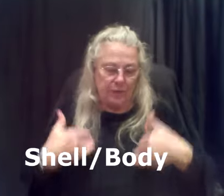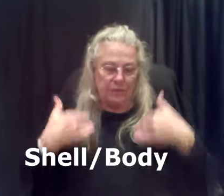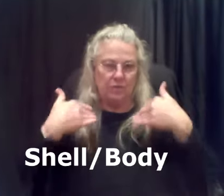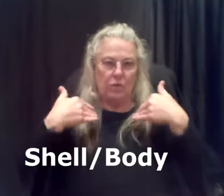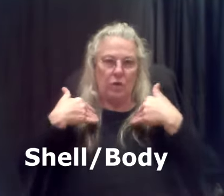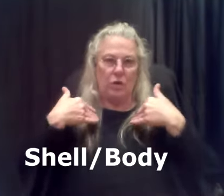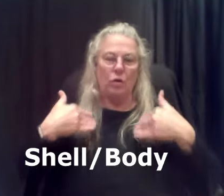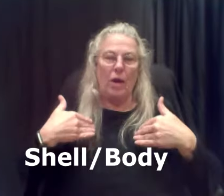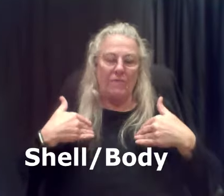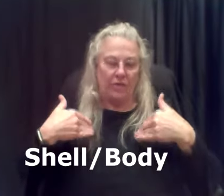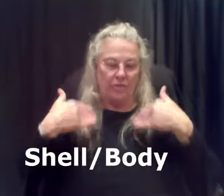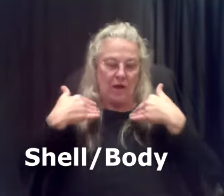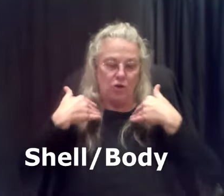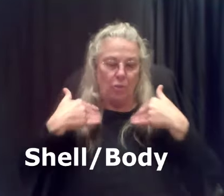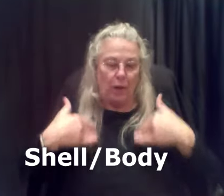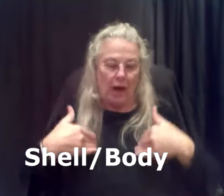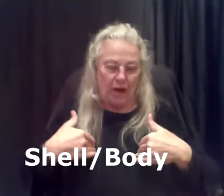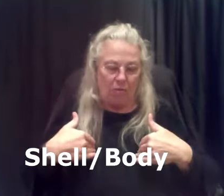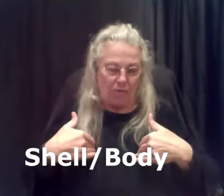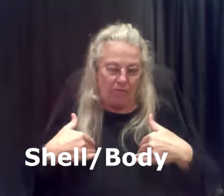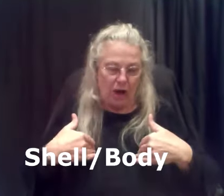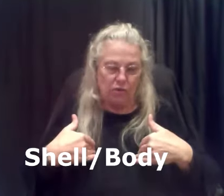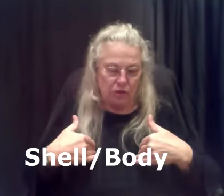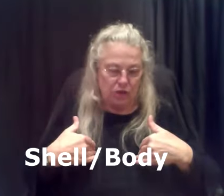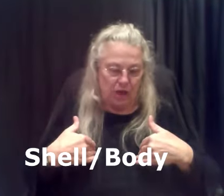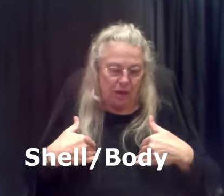So you have a fragile body or a fragile shell.